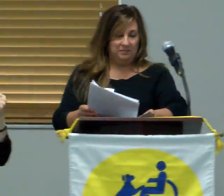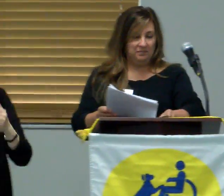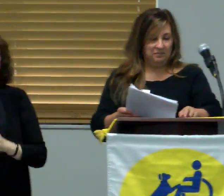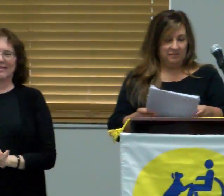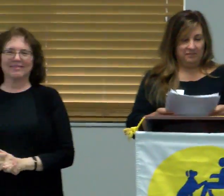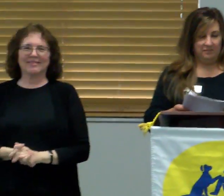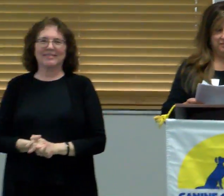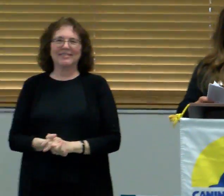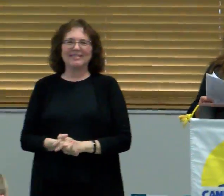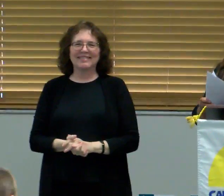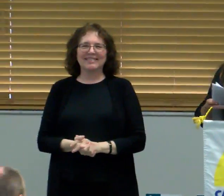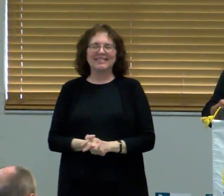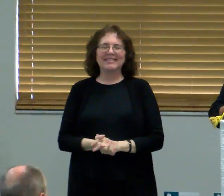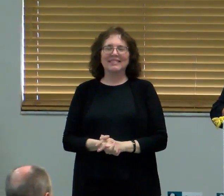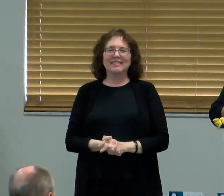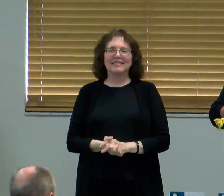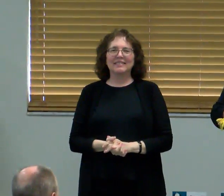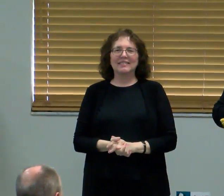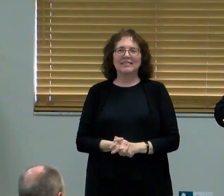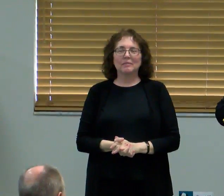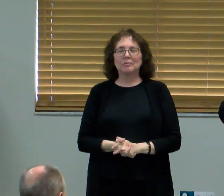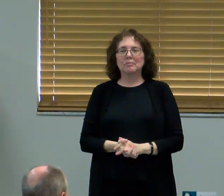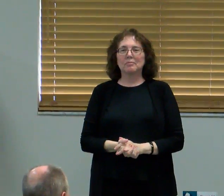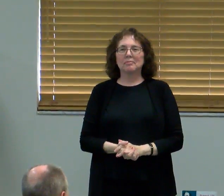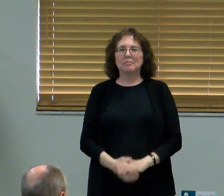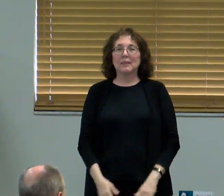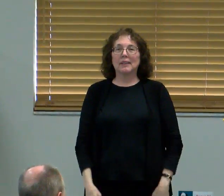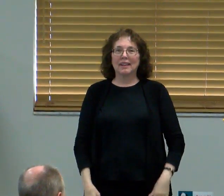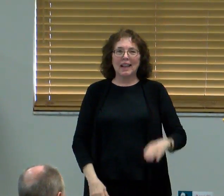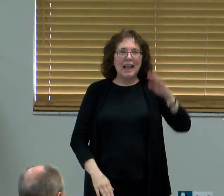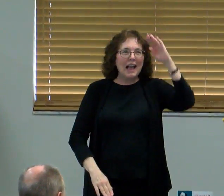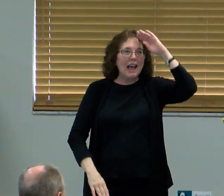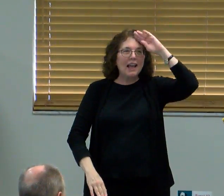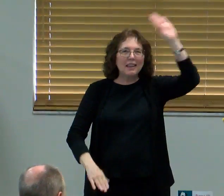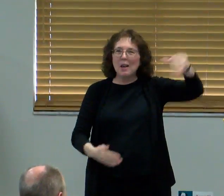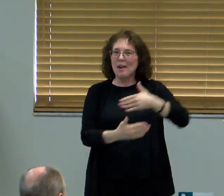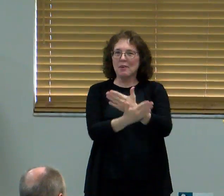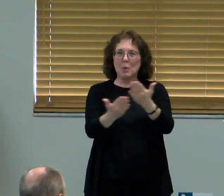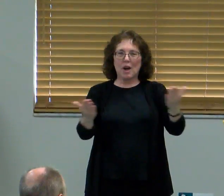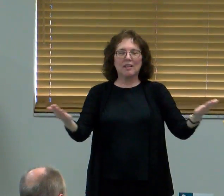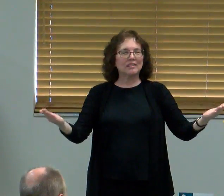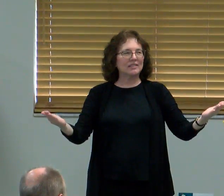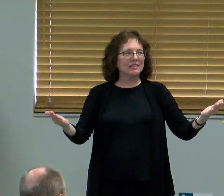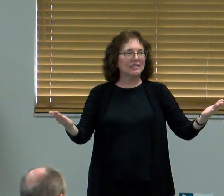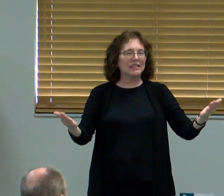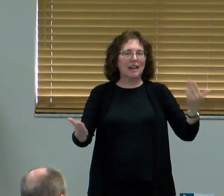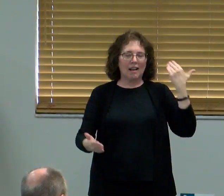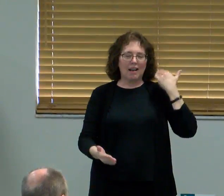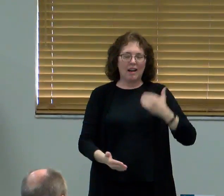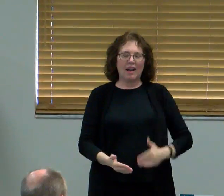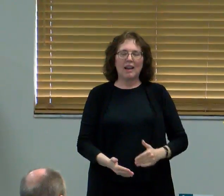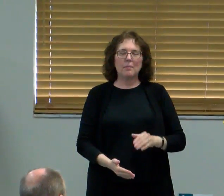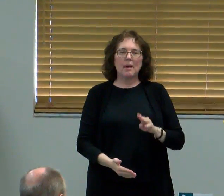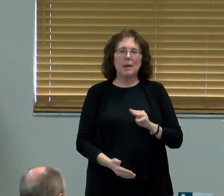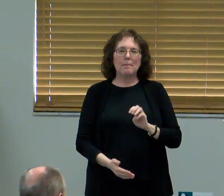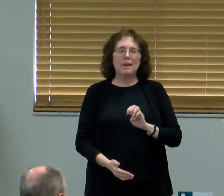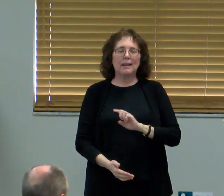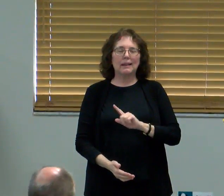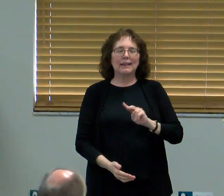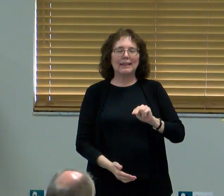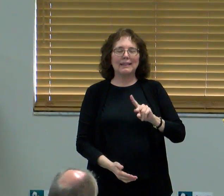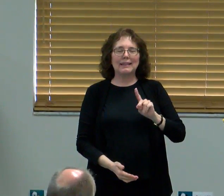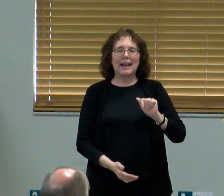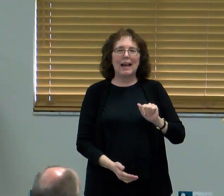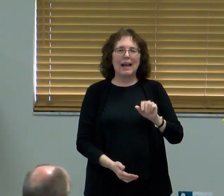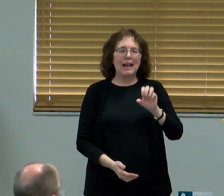Hello, everyone. So I'm Melinda Sowers. I'm the program director